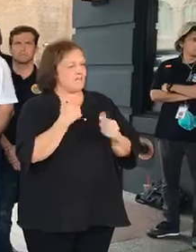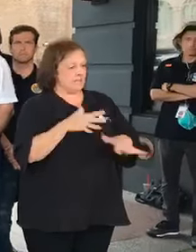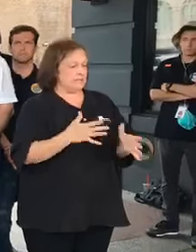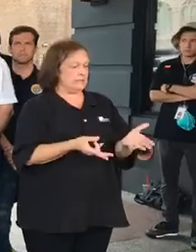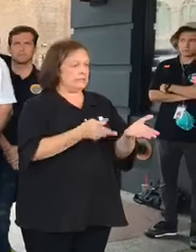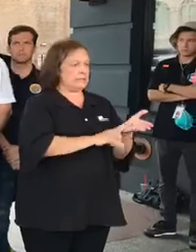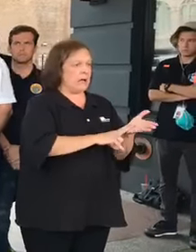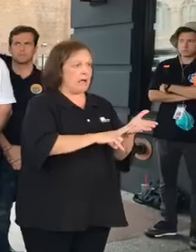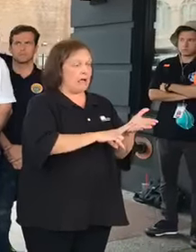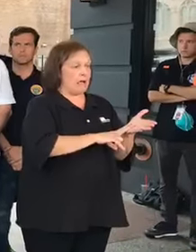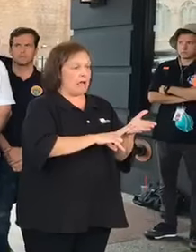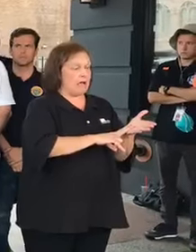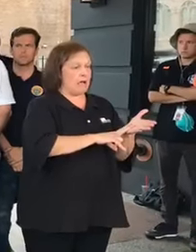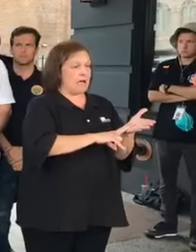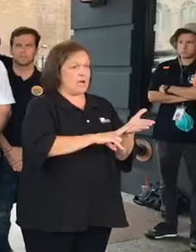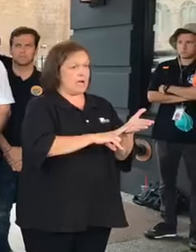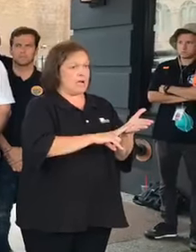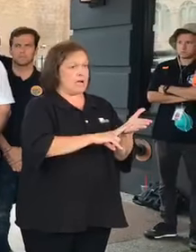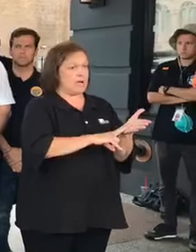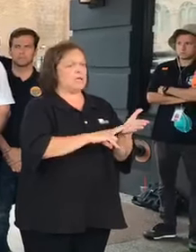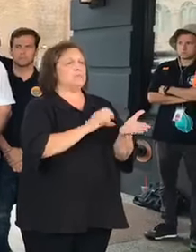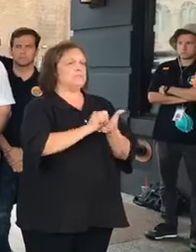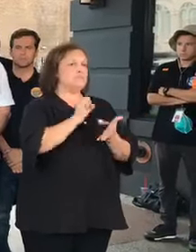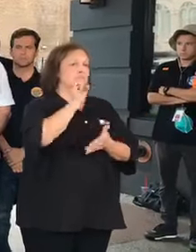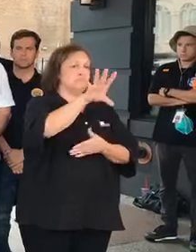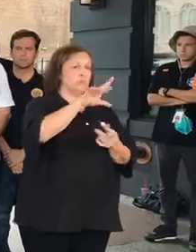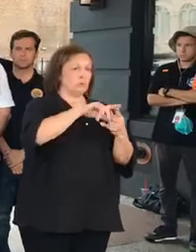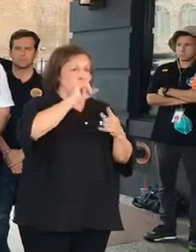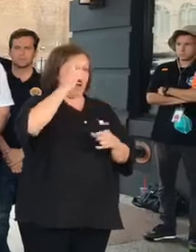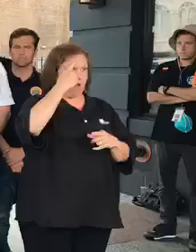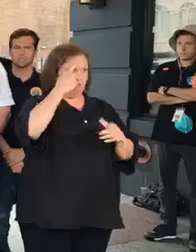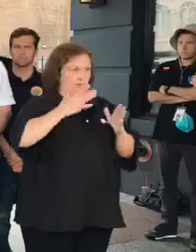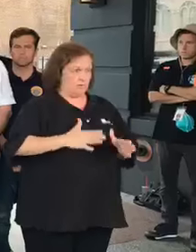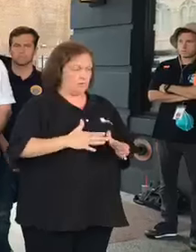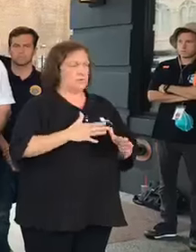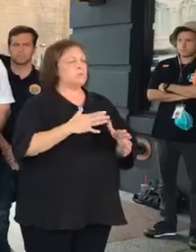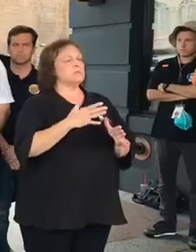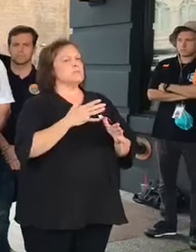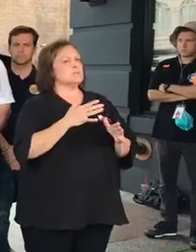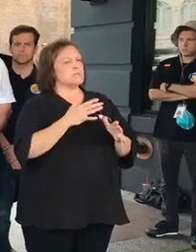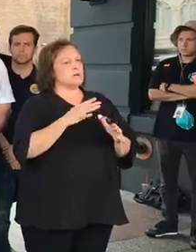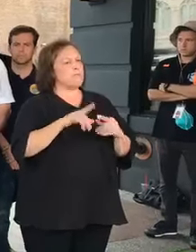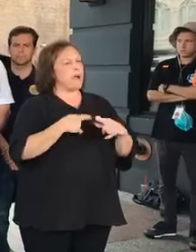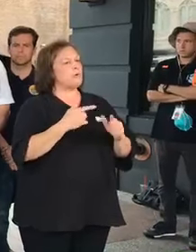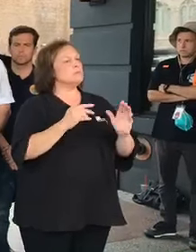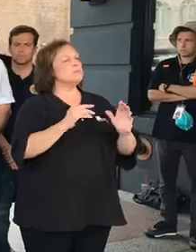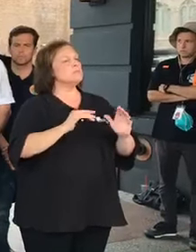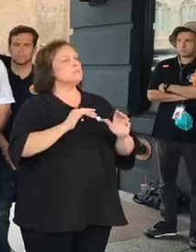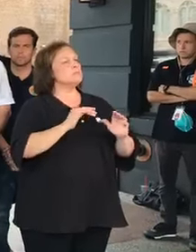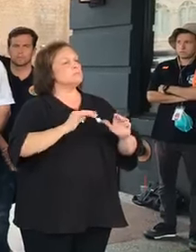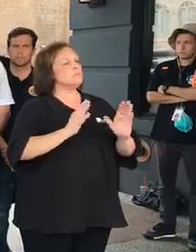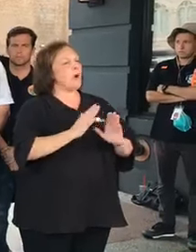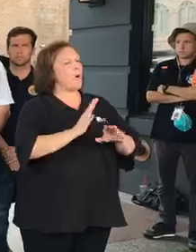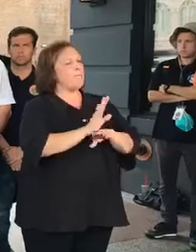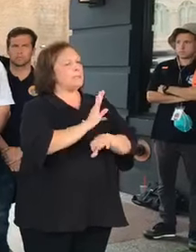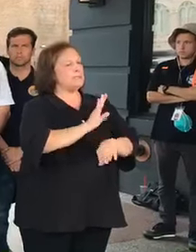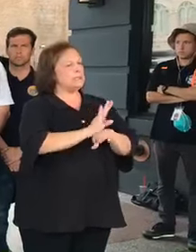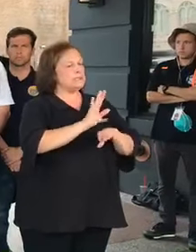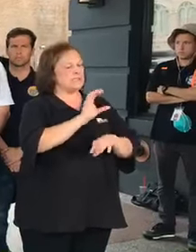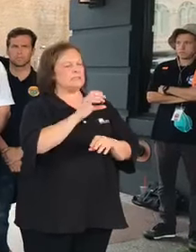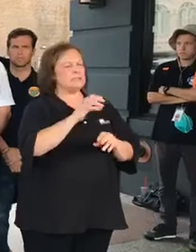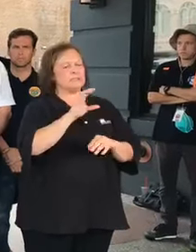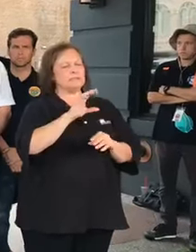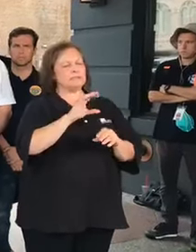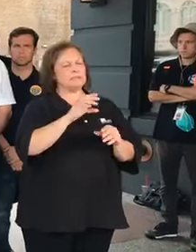letter, presented it to the governor this afternoon as relates to small business administrative